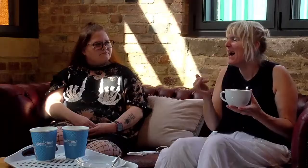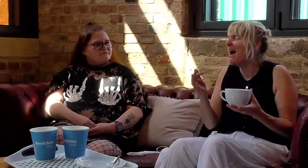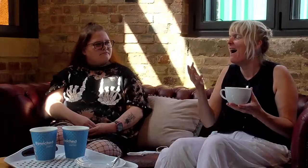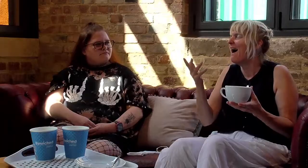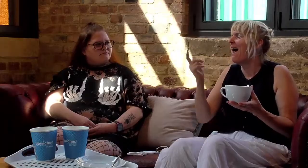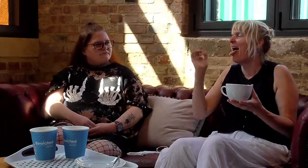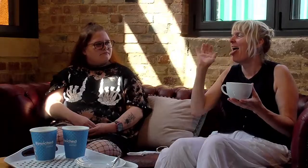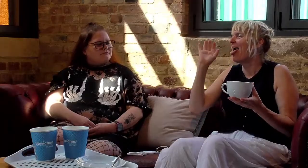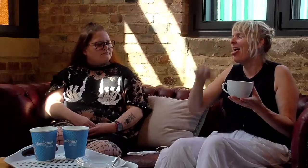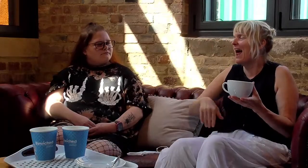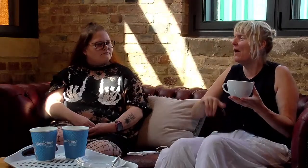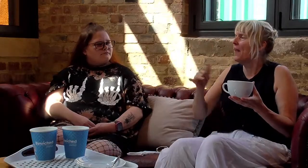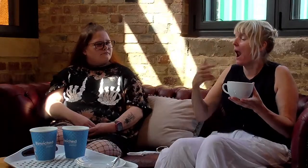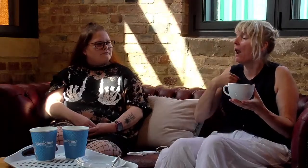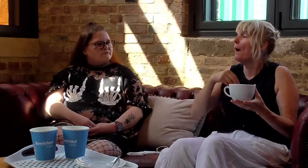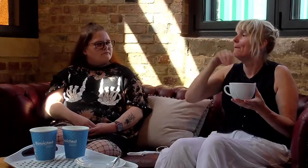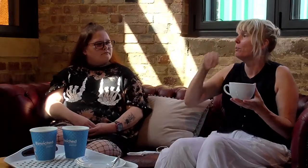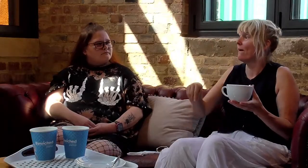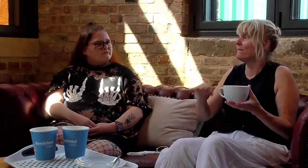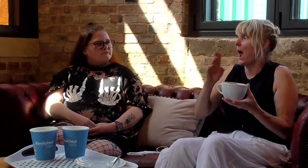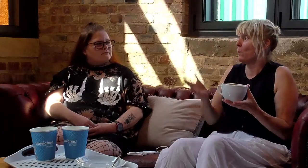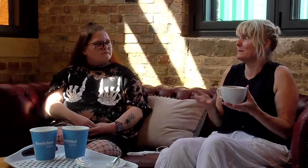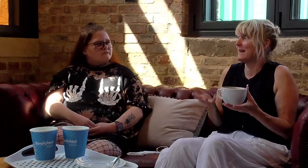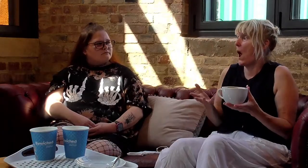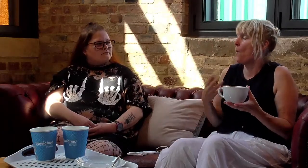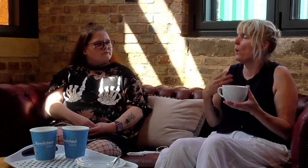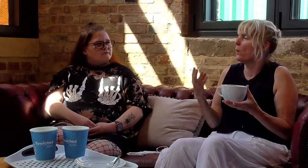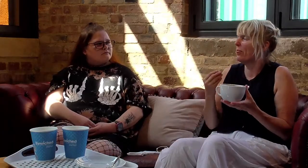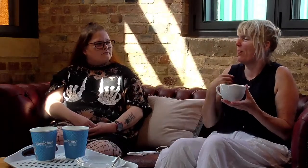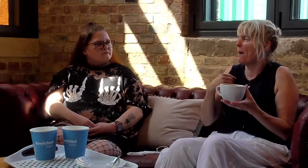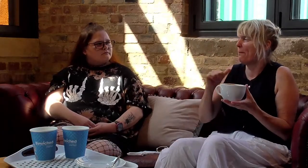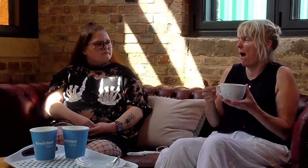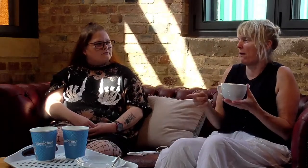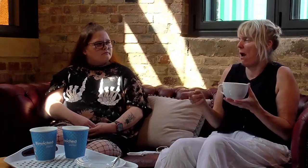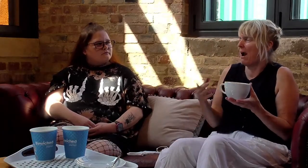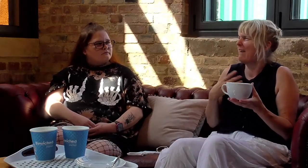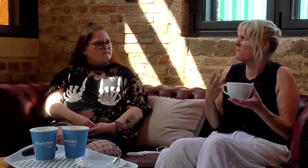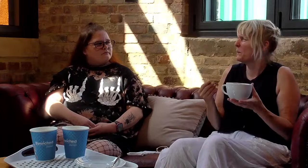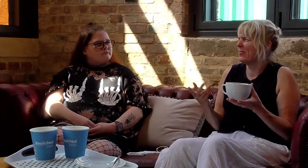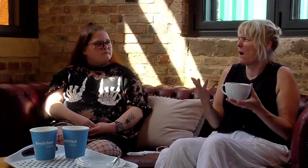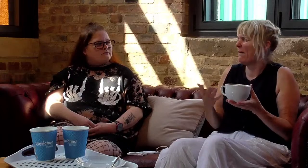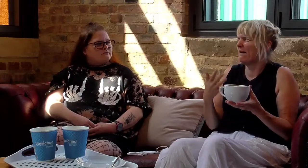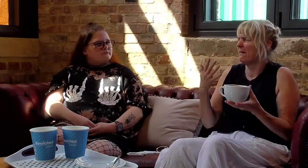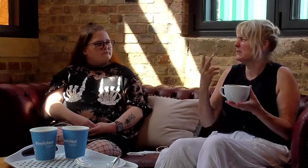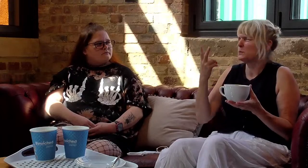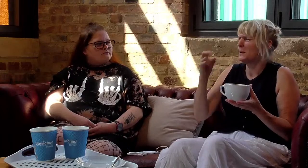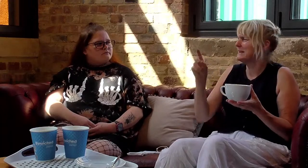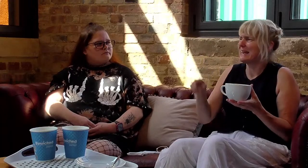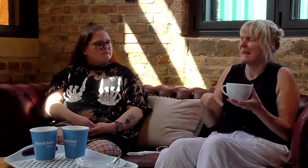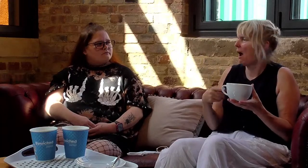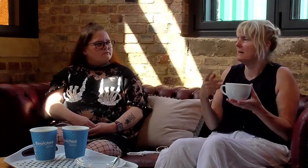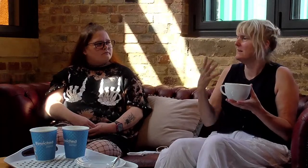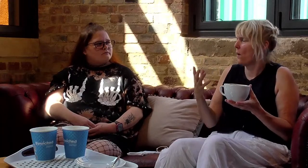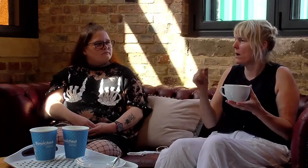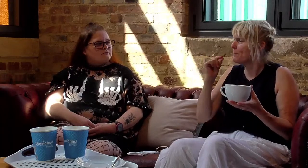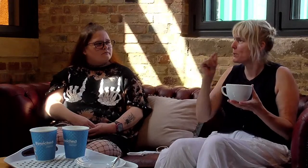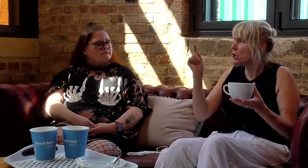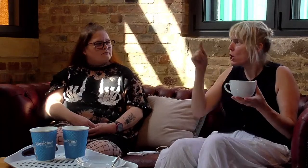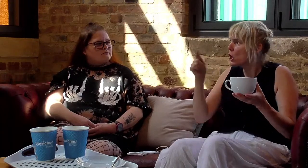thick books that I'd look through. Now I'm older, I sort of became uninterested through my younger life, and